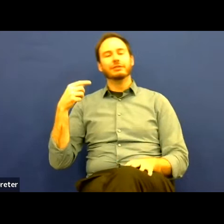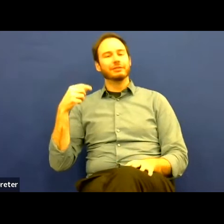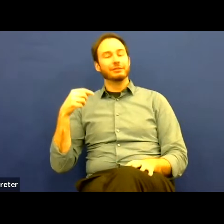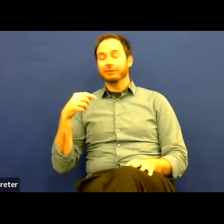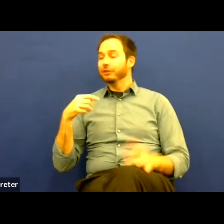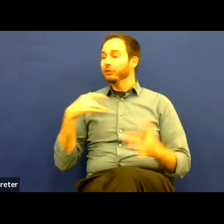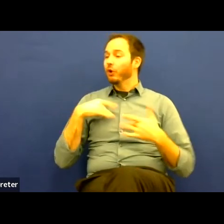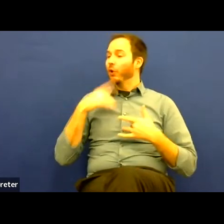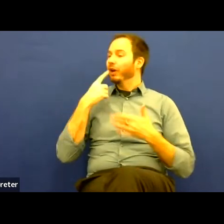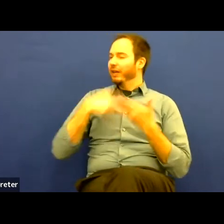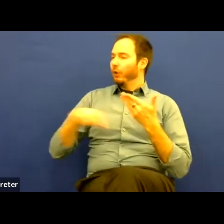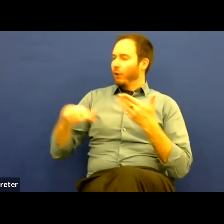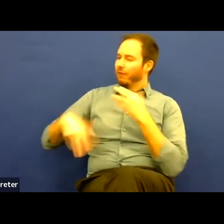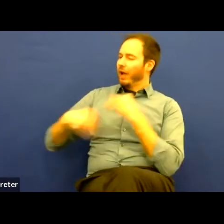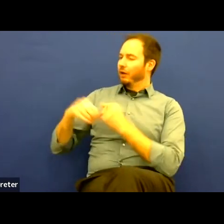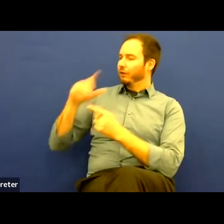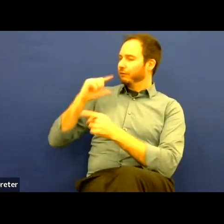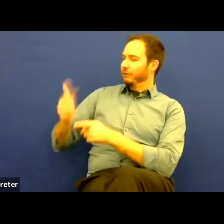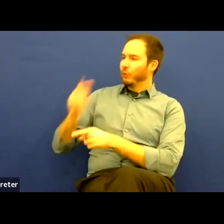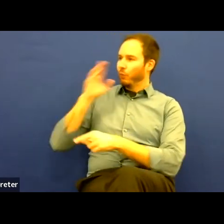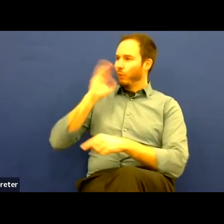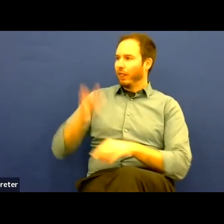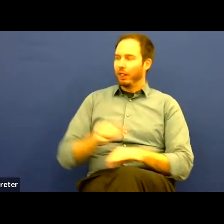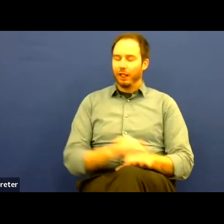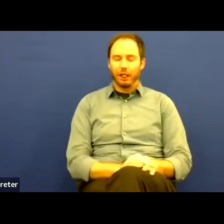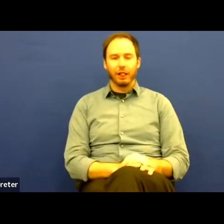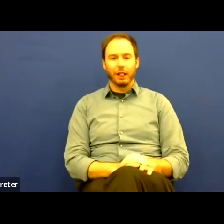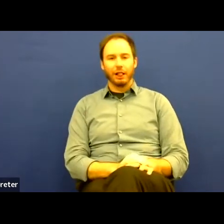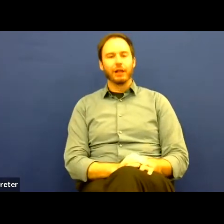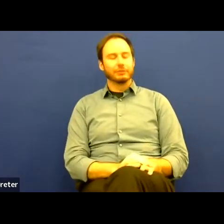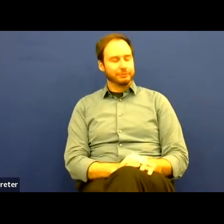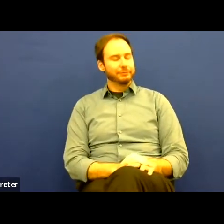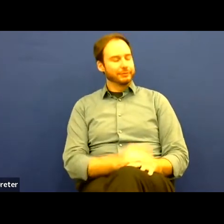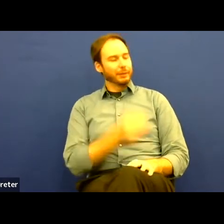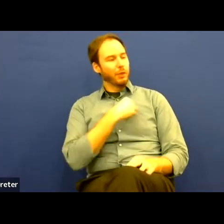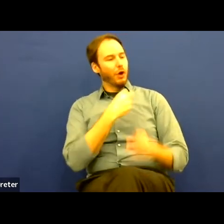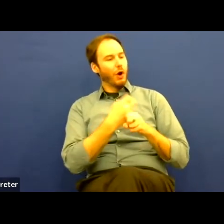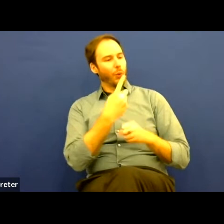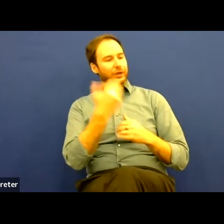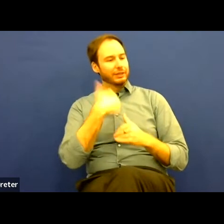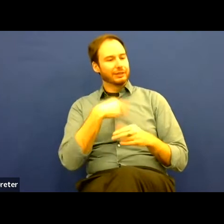worry, we'll fix that next meeting. Oh, yeah, I was afraid of that. You'll probably give me the hard names next time.